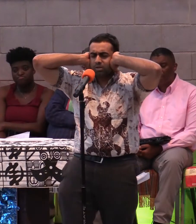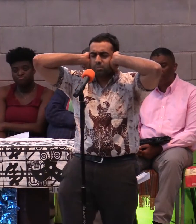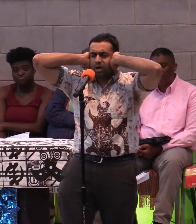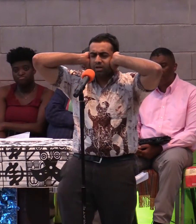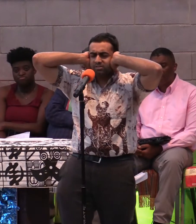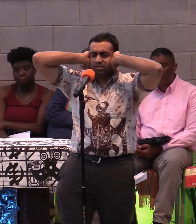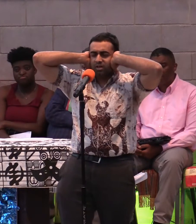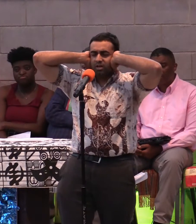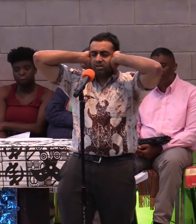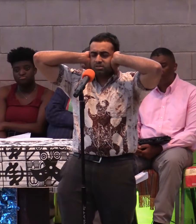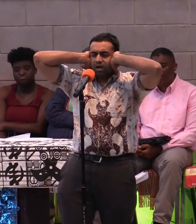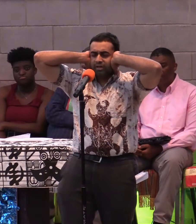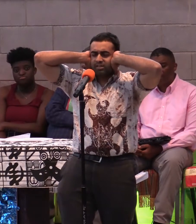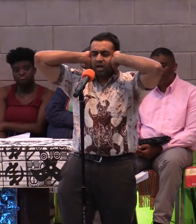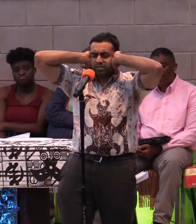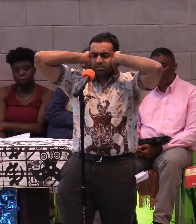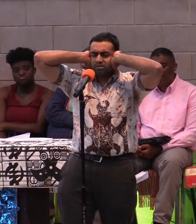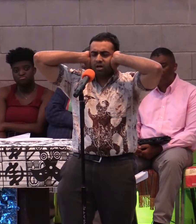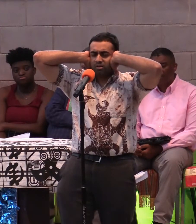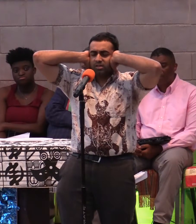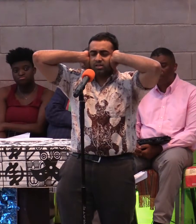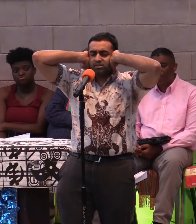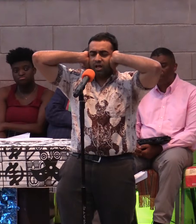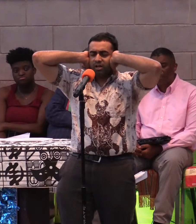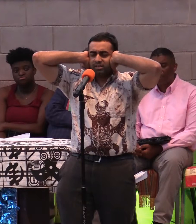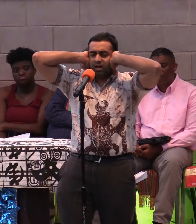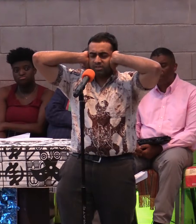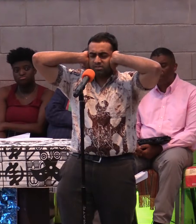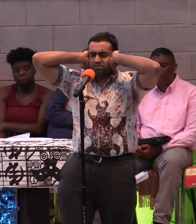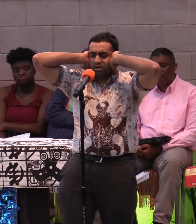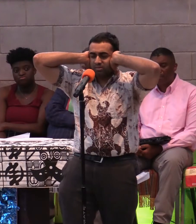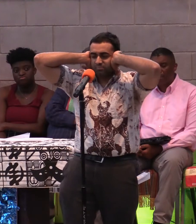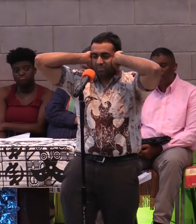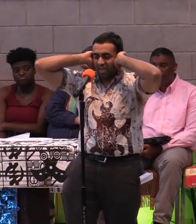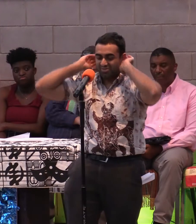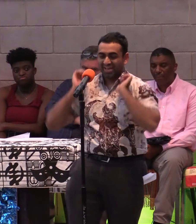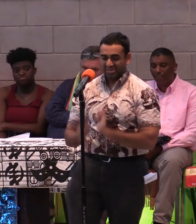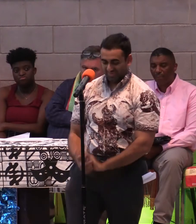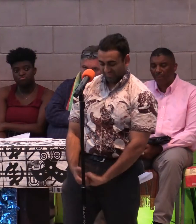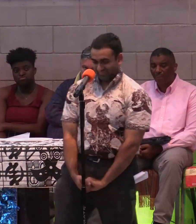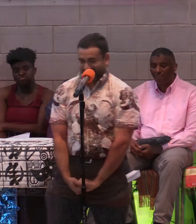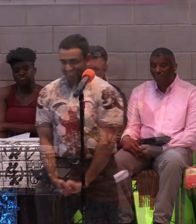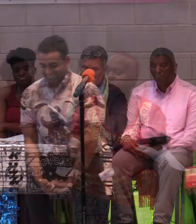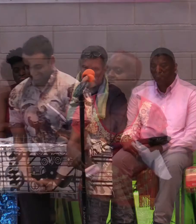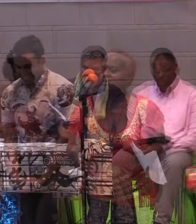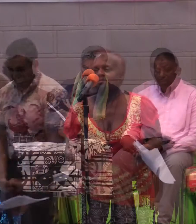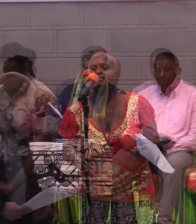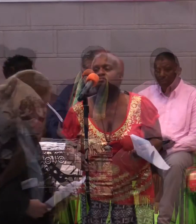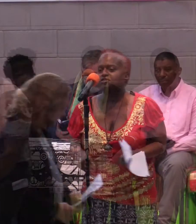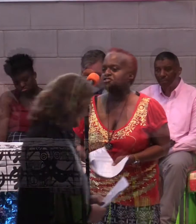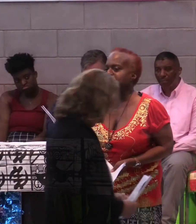Allahu Akbar. La ilaha illallah, la ilaha illallah. Thank you. Janice